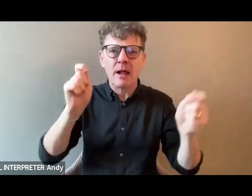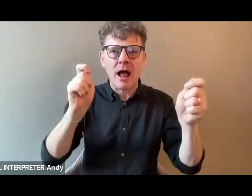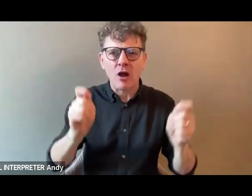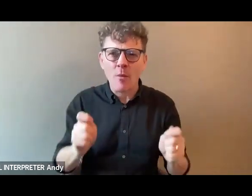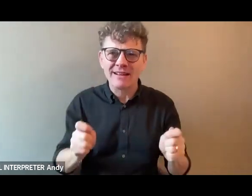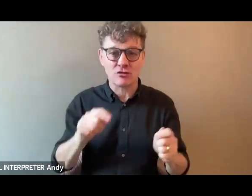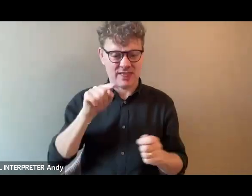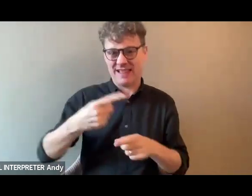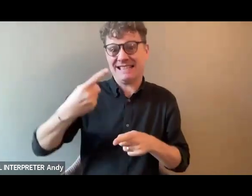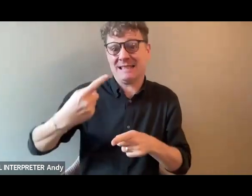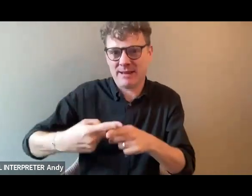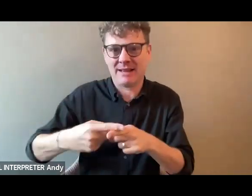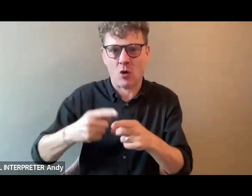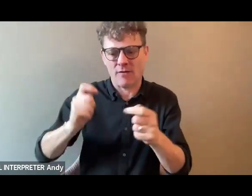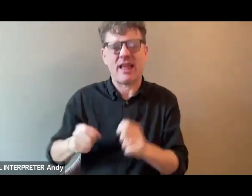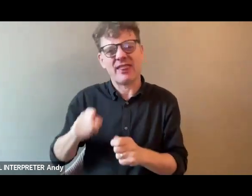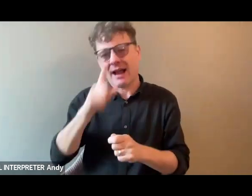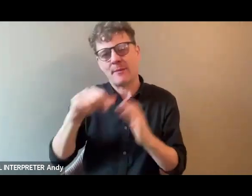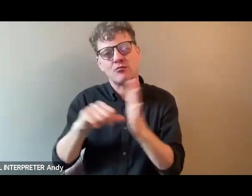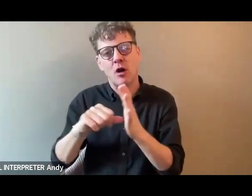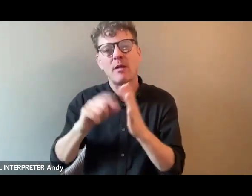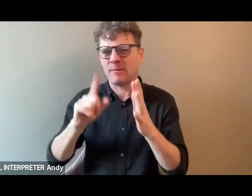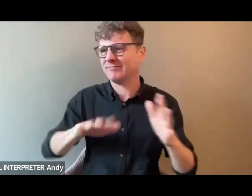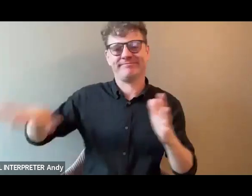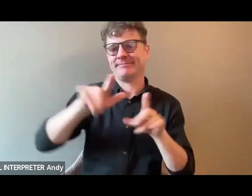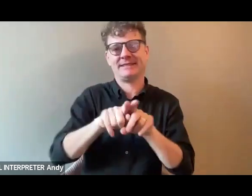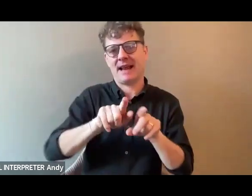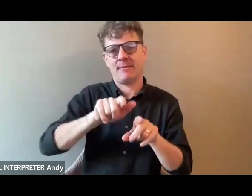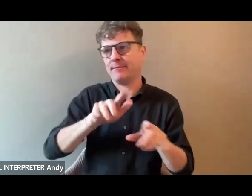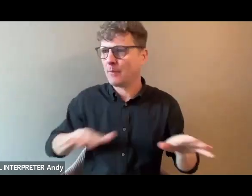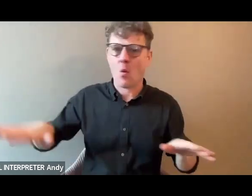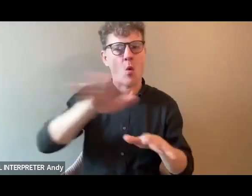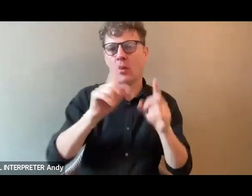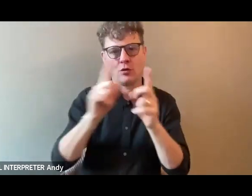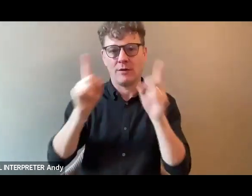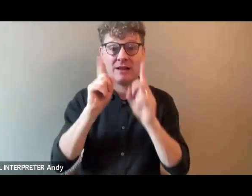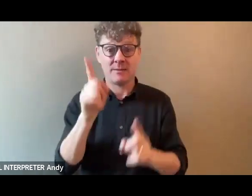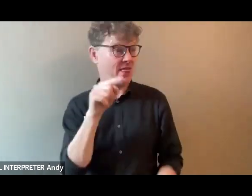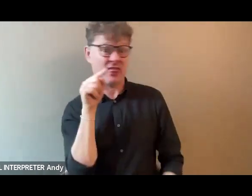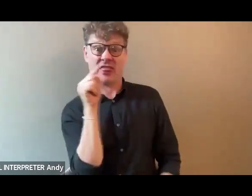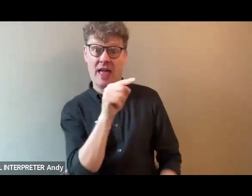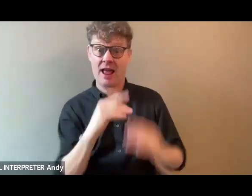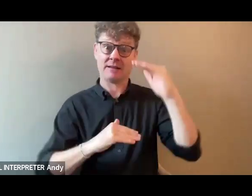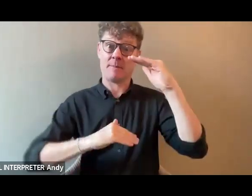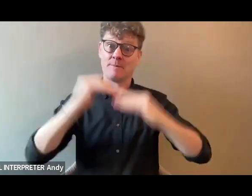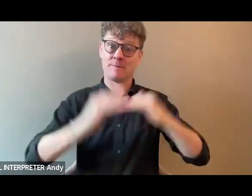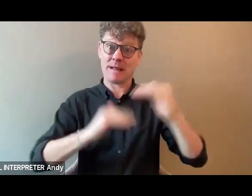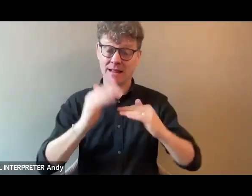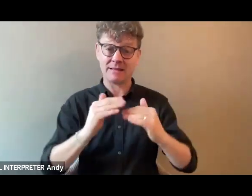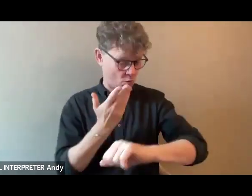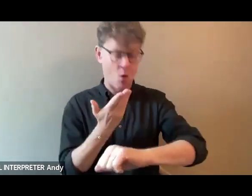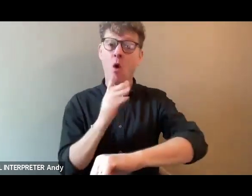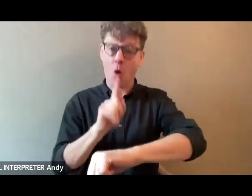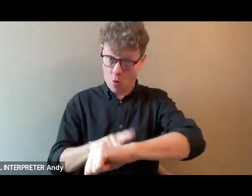still problematic, but that's a sector-wide challenge. But that building was brought in on